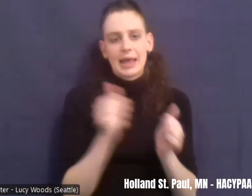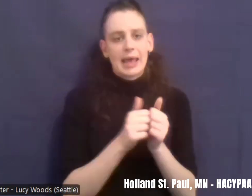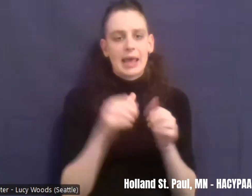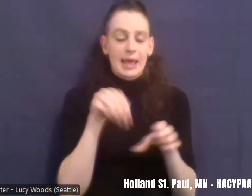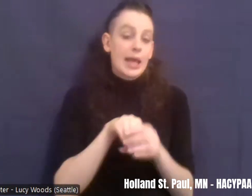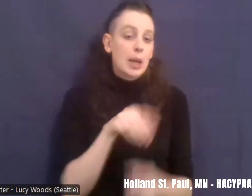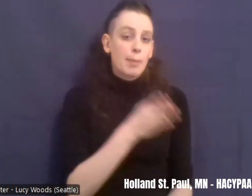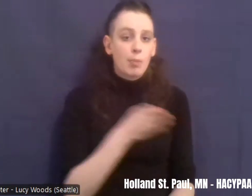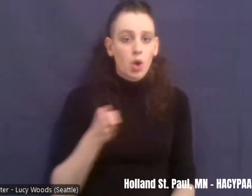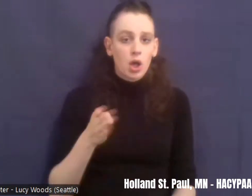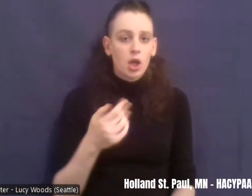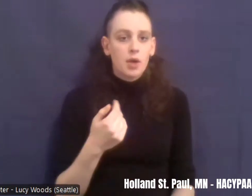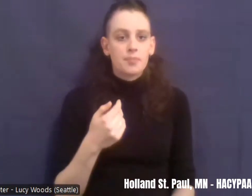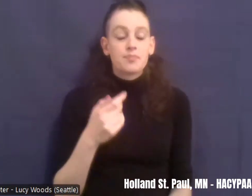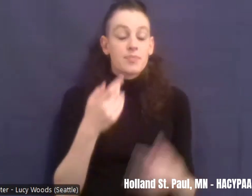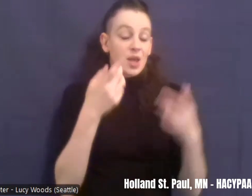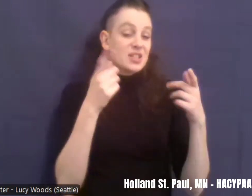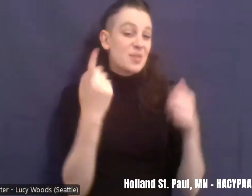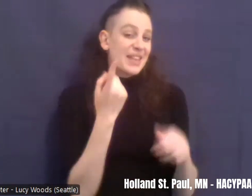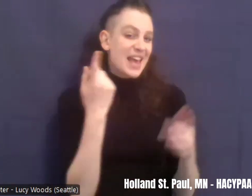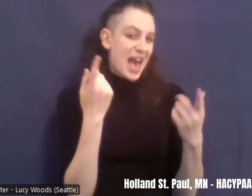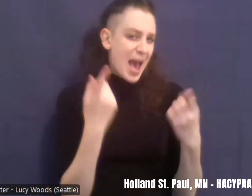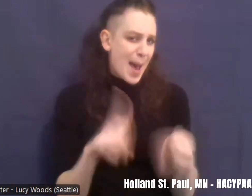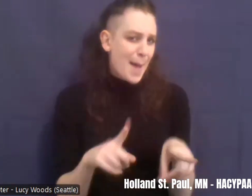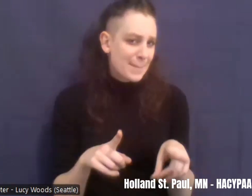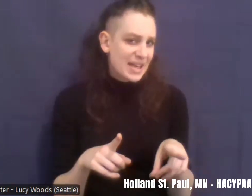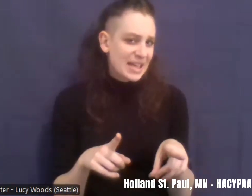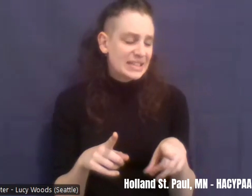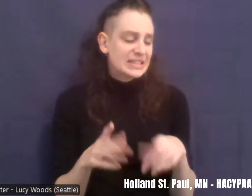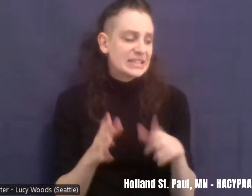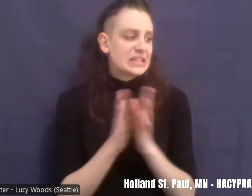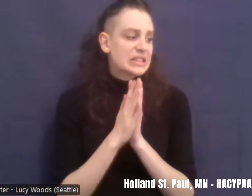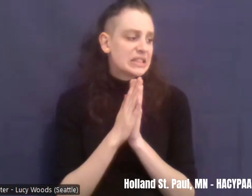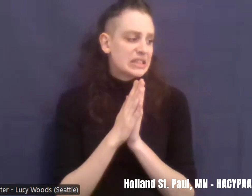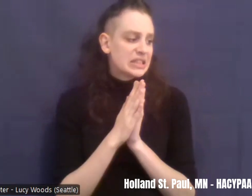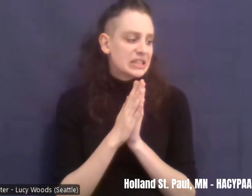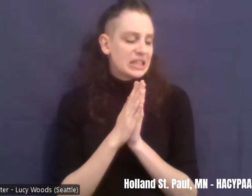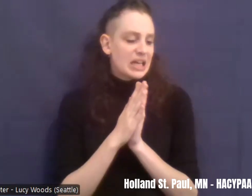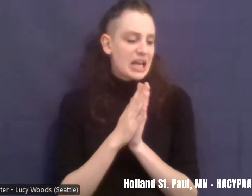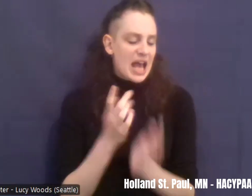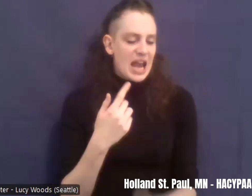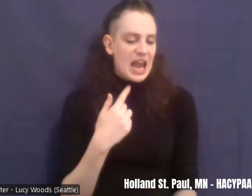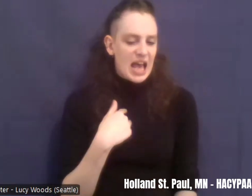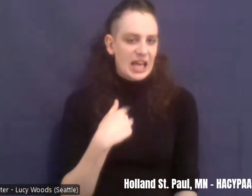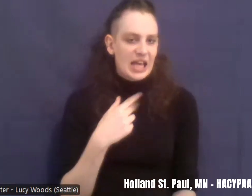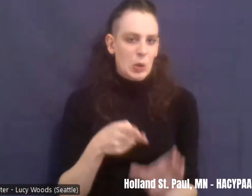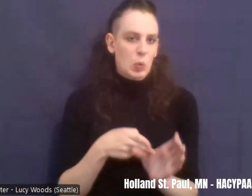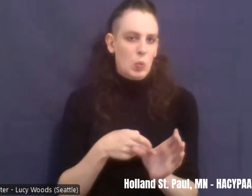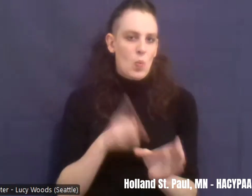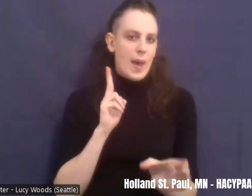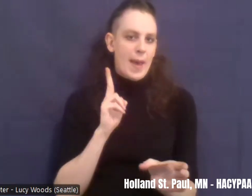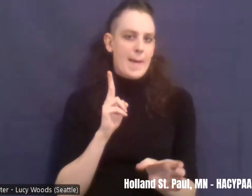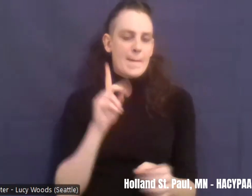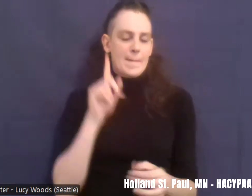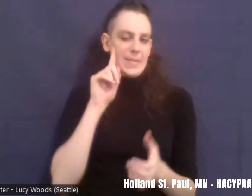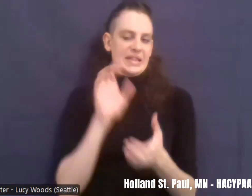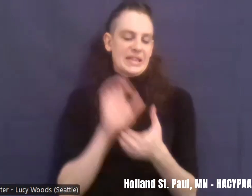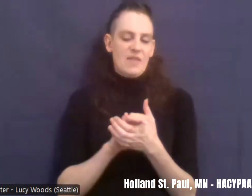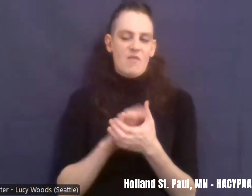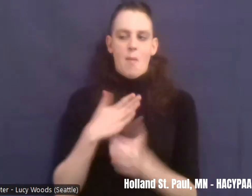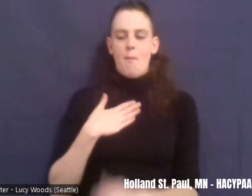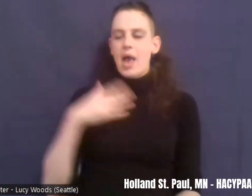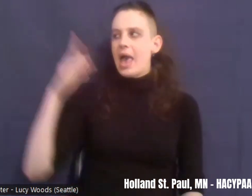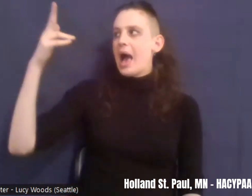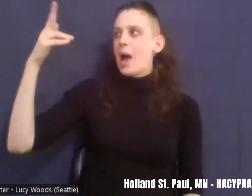sobriety that like caused me to no longer believe in like my conception of a higher power.